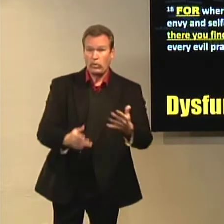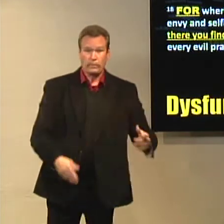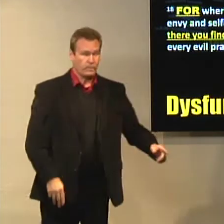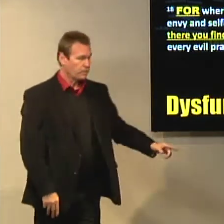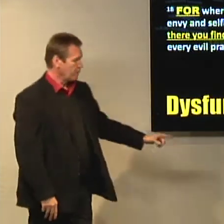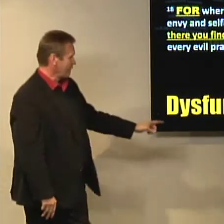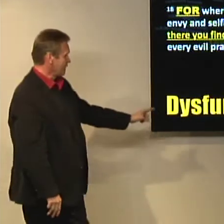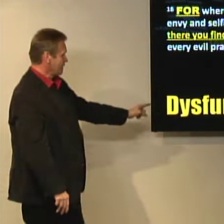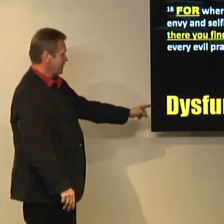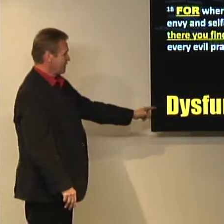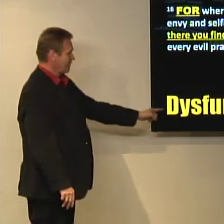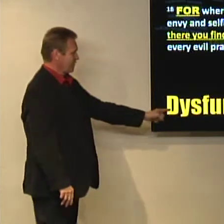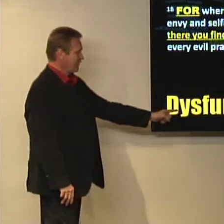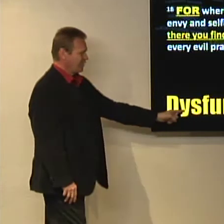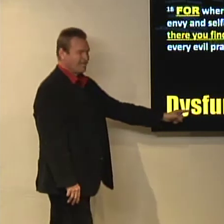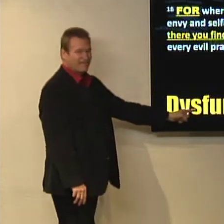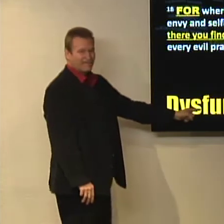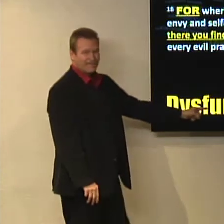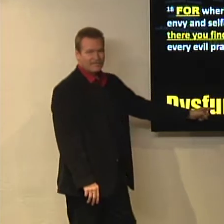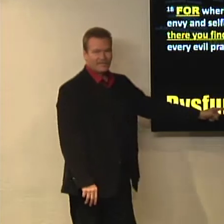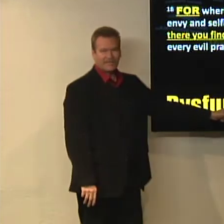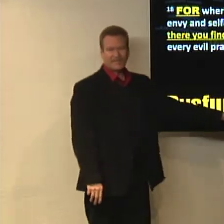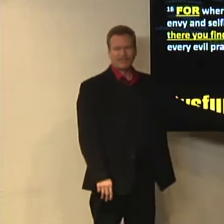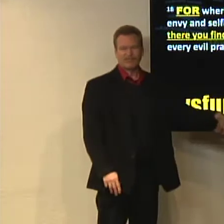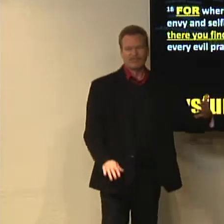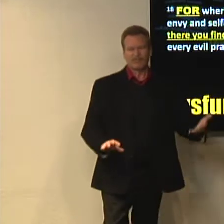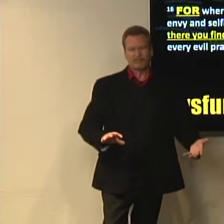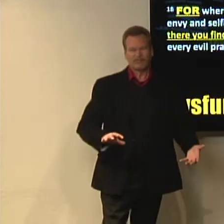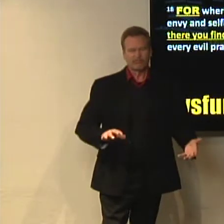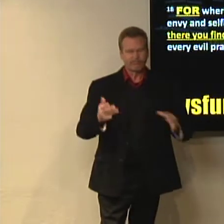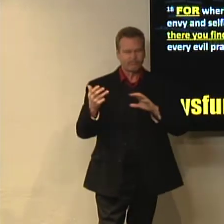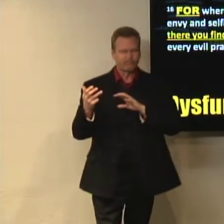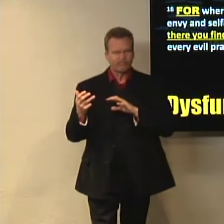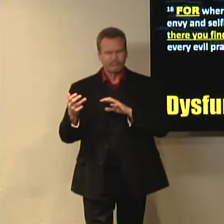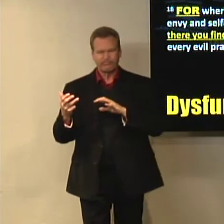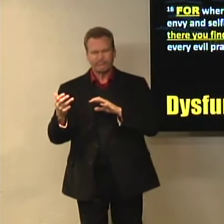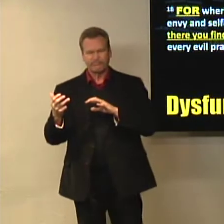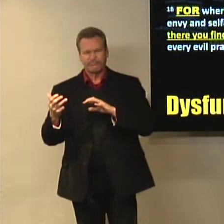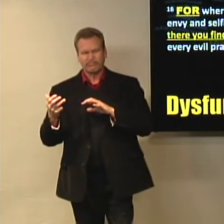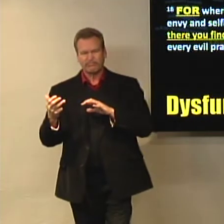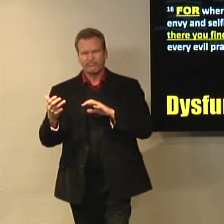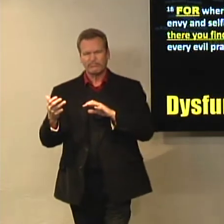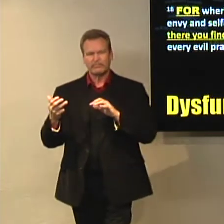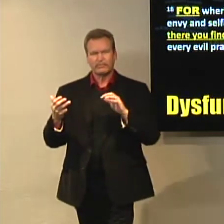really all of this, what it is referred to as, is dysfunctional.